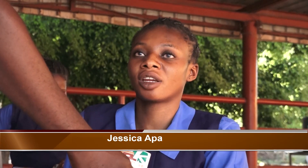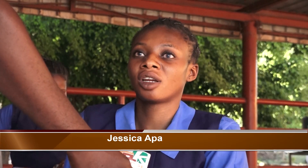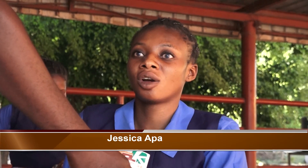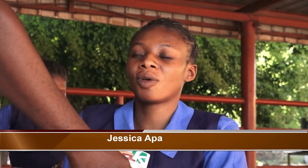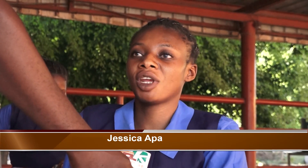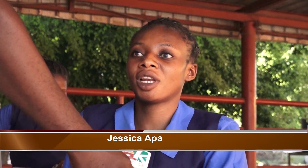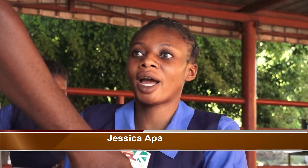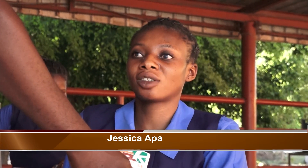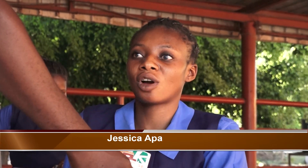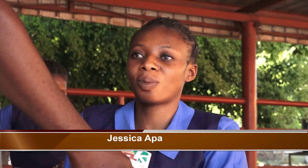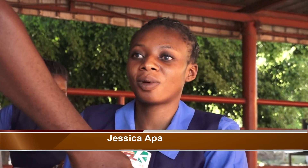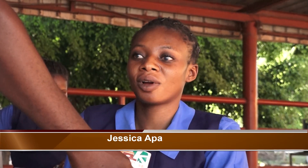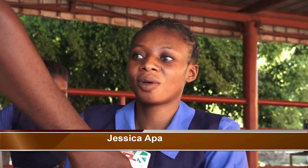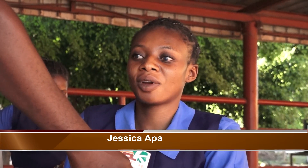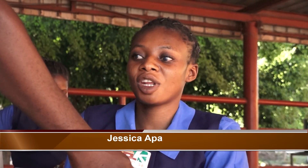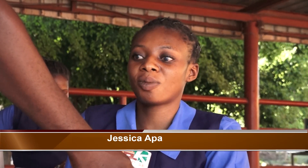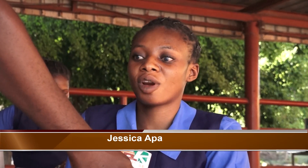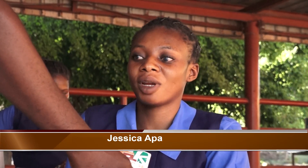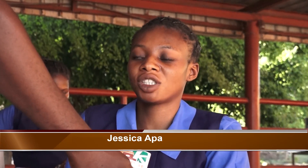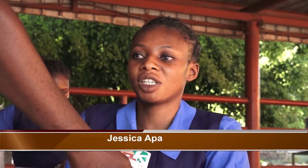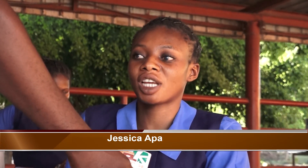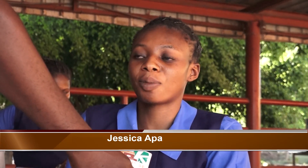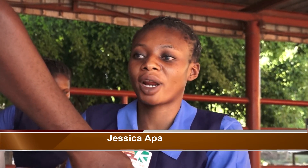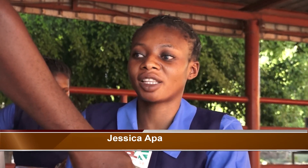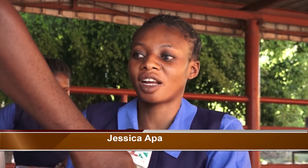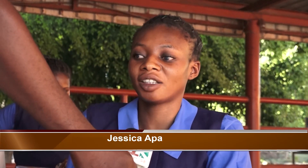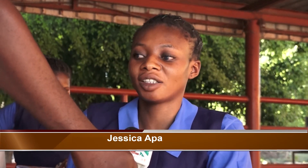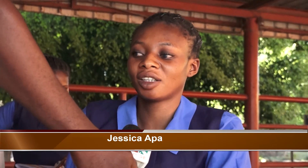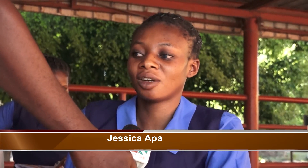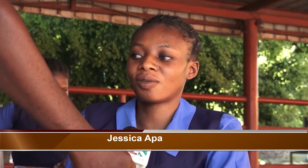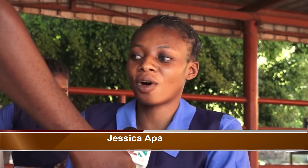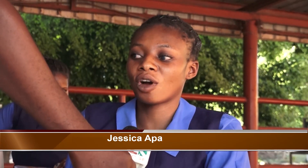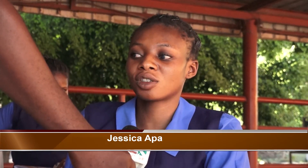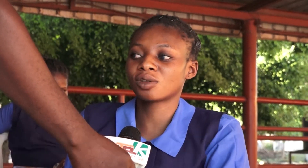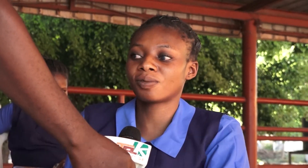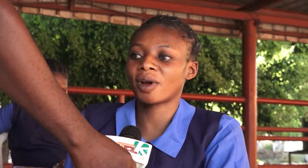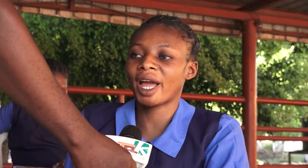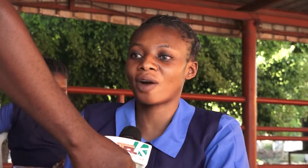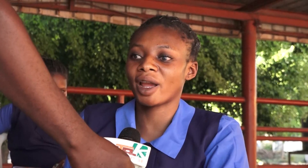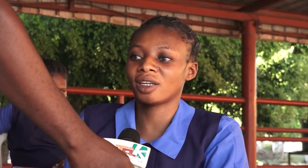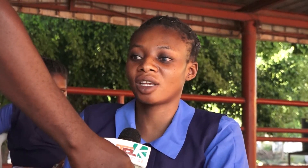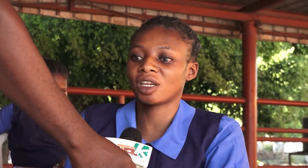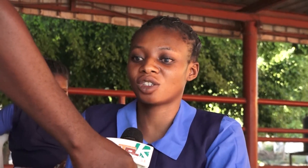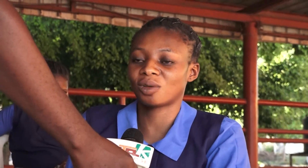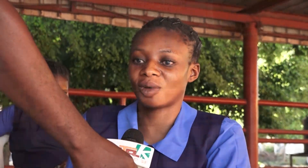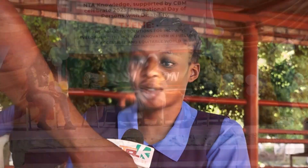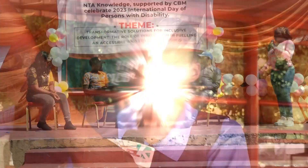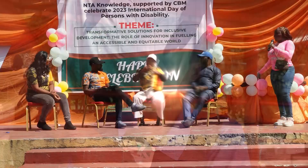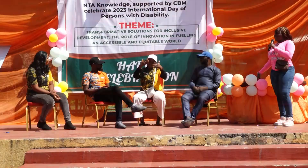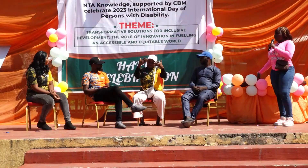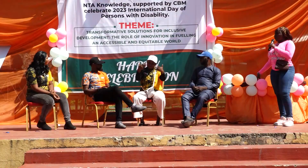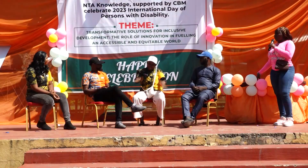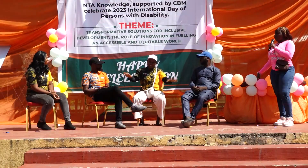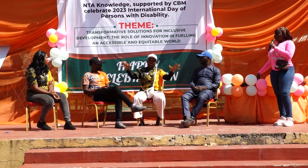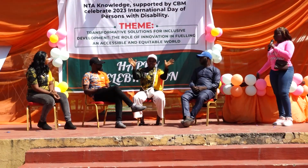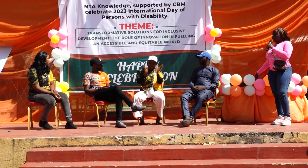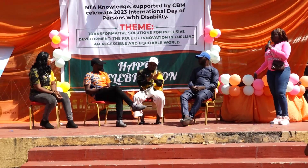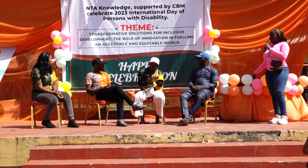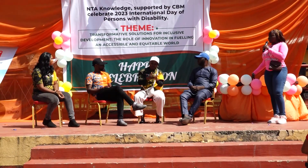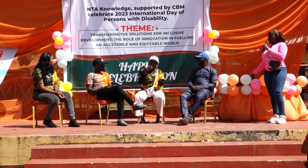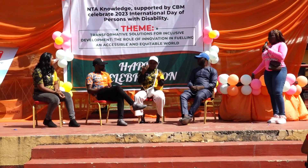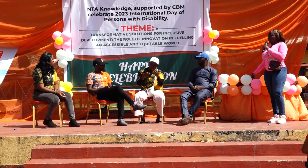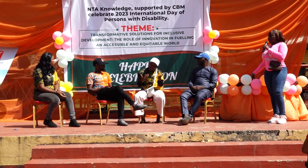material, like we need laptop, we need brain machine typewriter for us to further our education. Many of